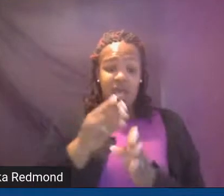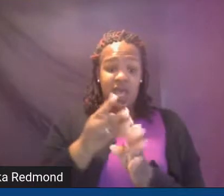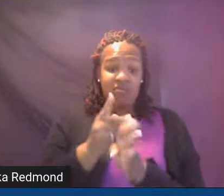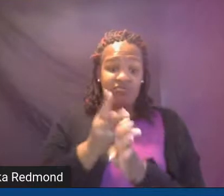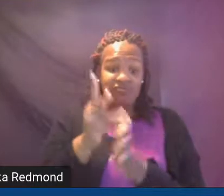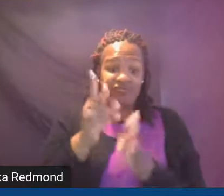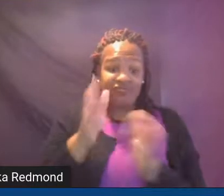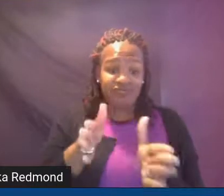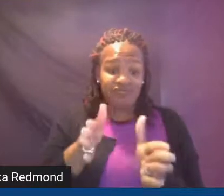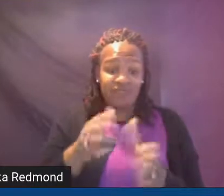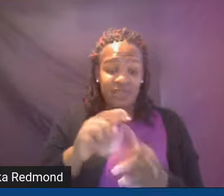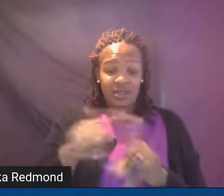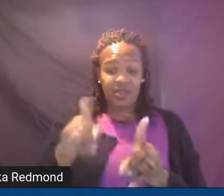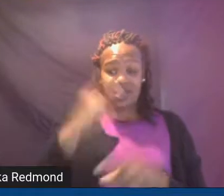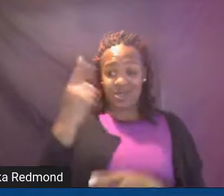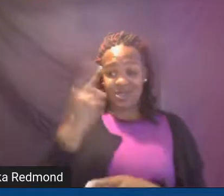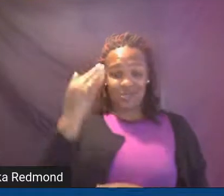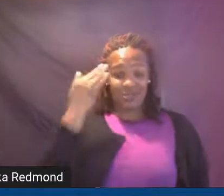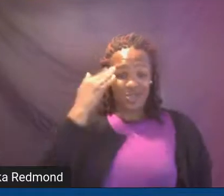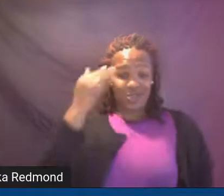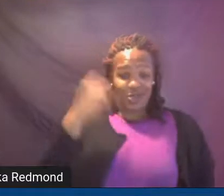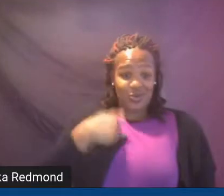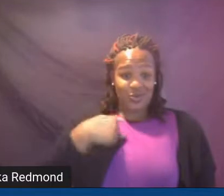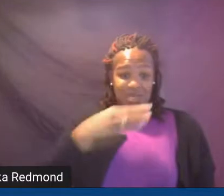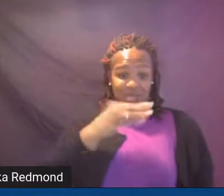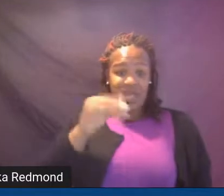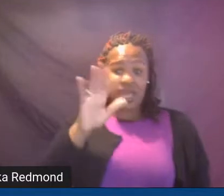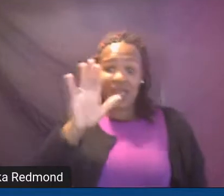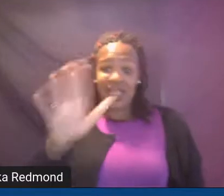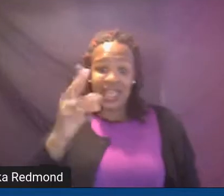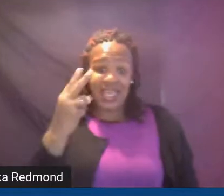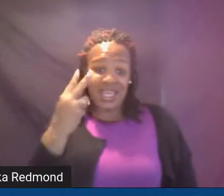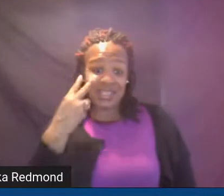capable of and saw something in me that I didn't necessarily see at the time.